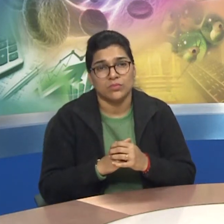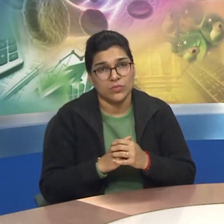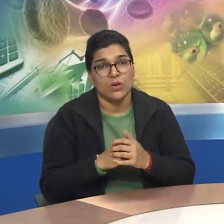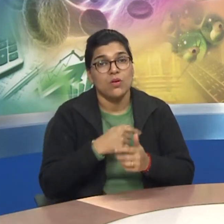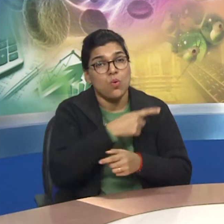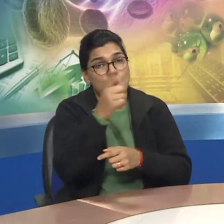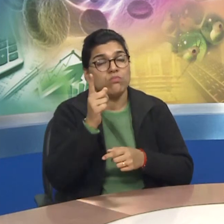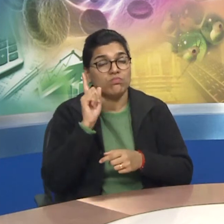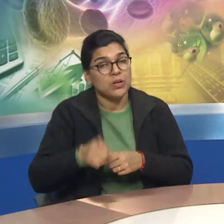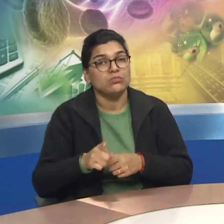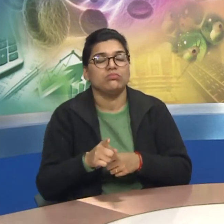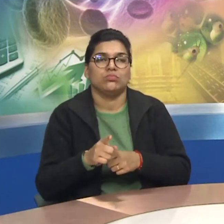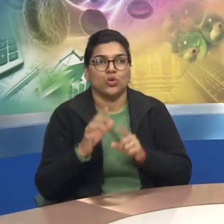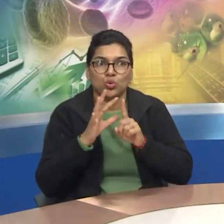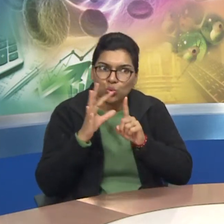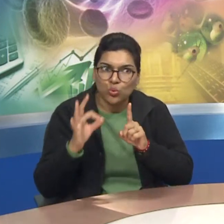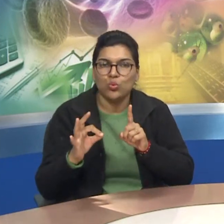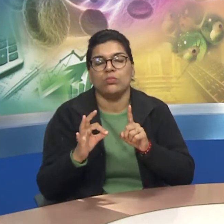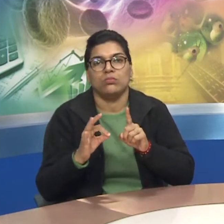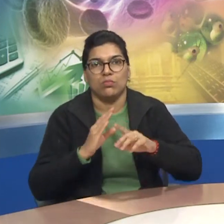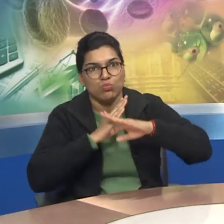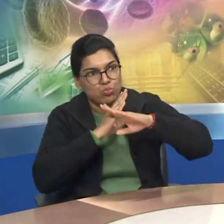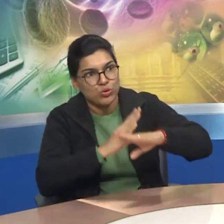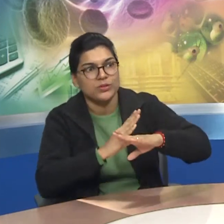it and keep it clean.